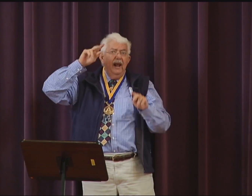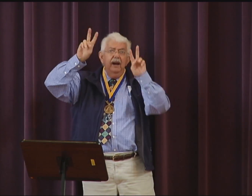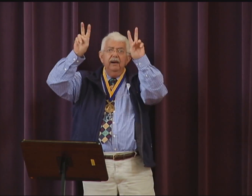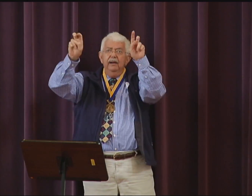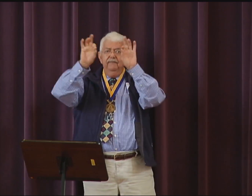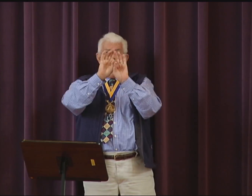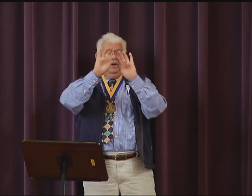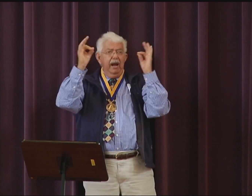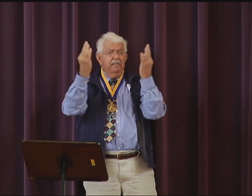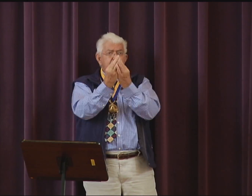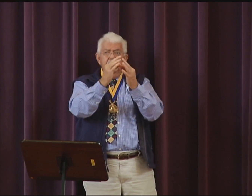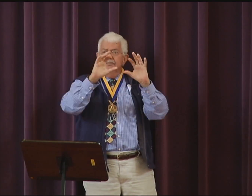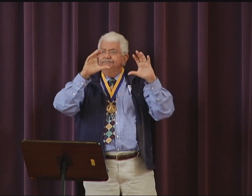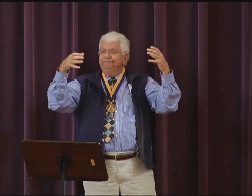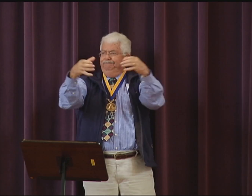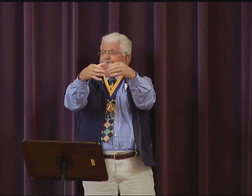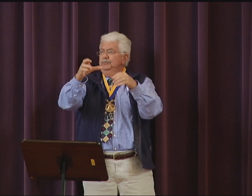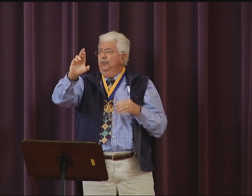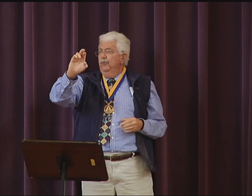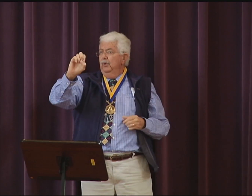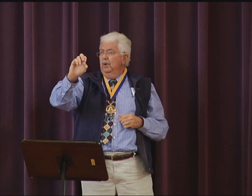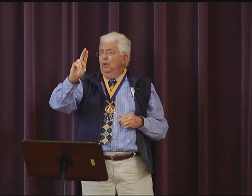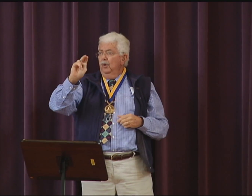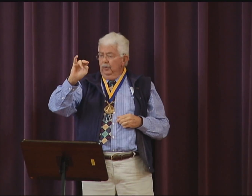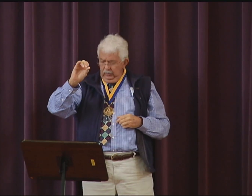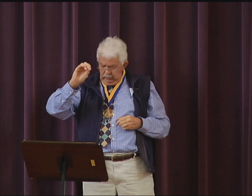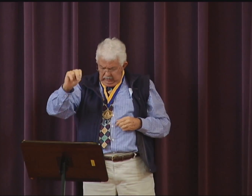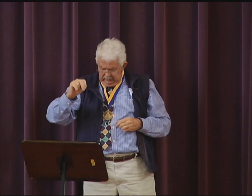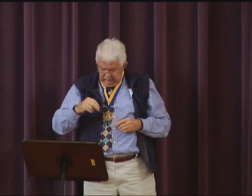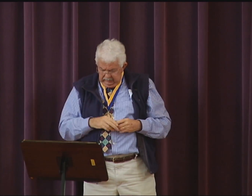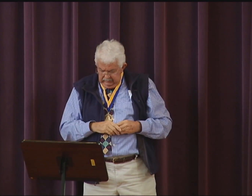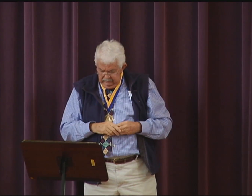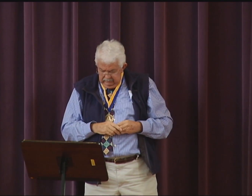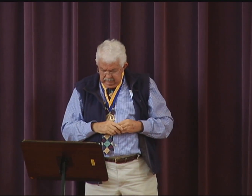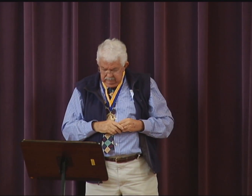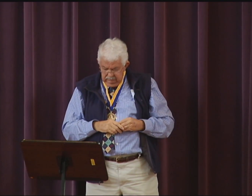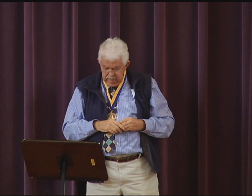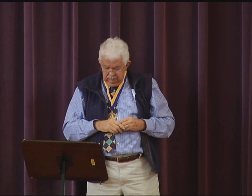we always look forward to the Gallaudet family reunion.